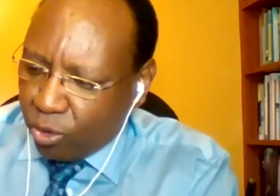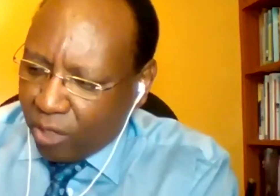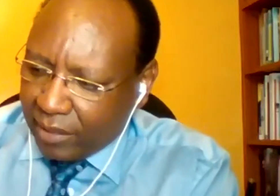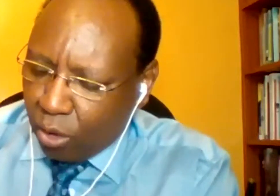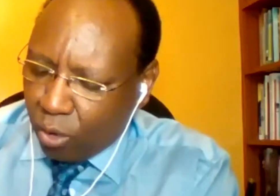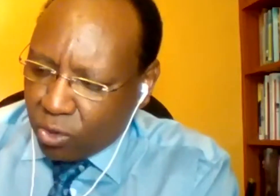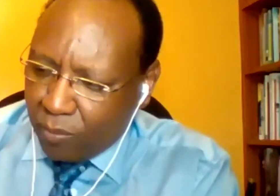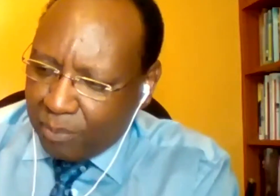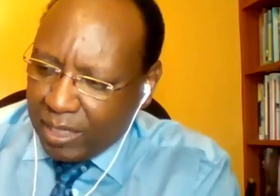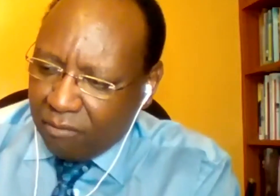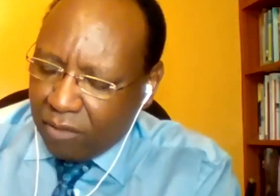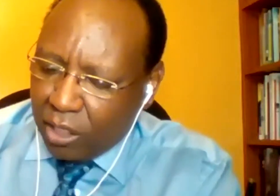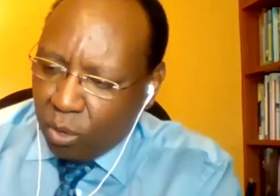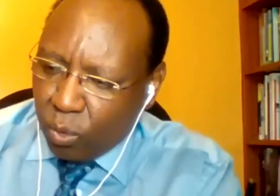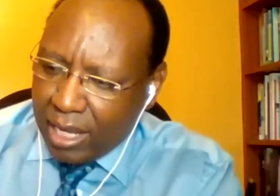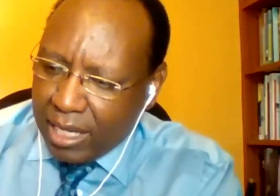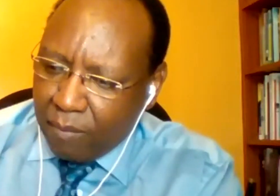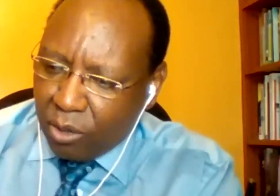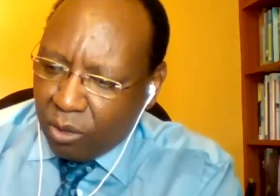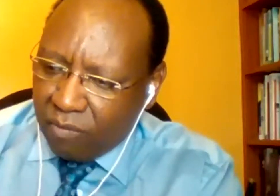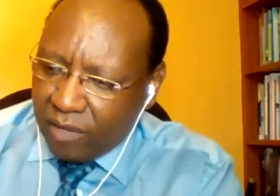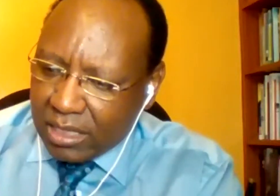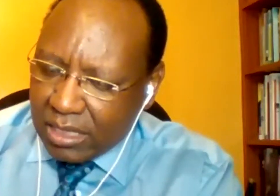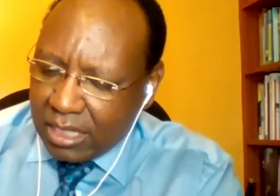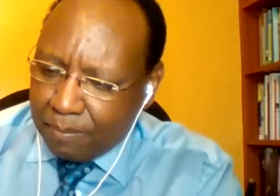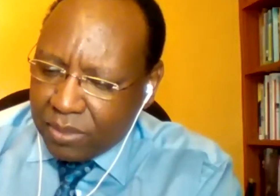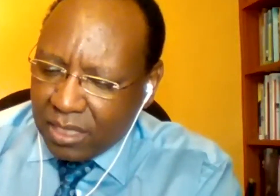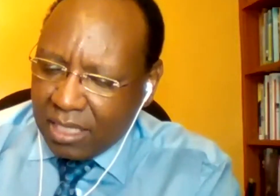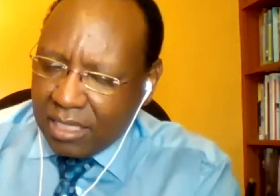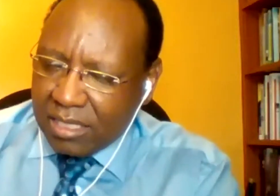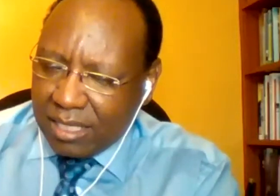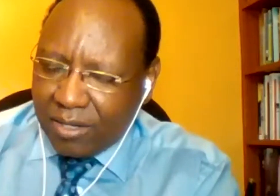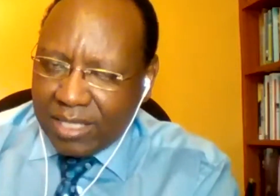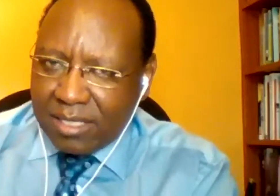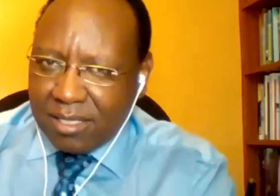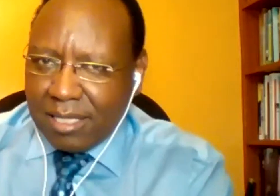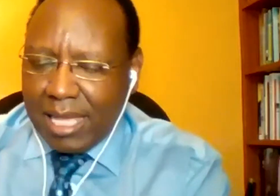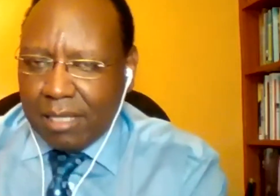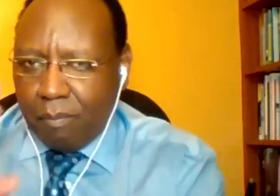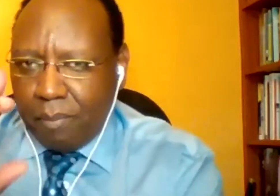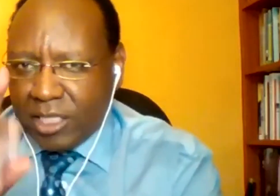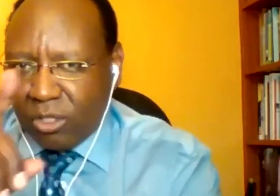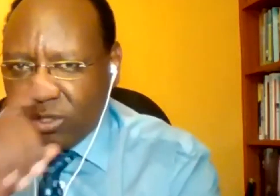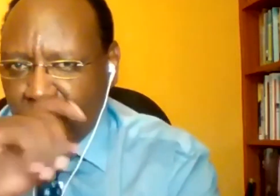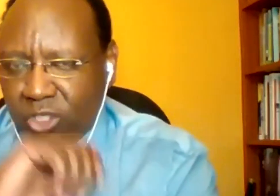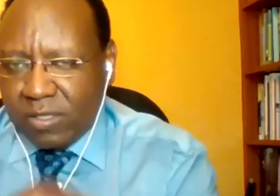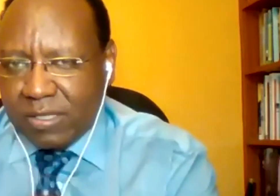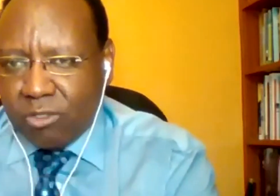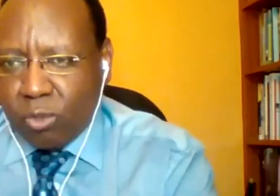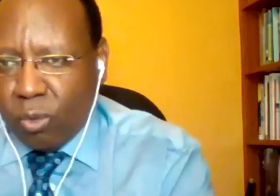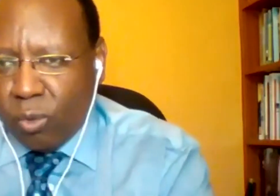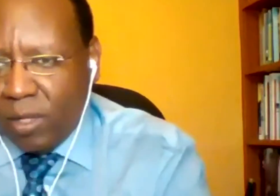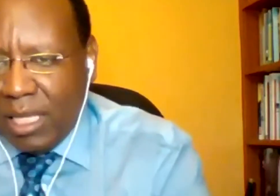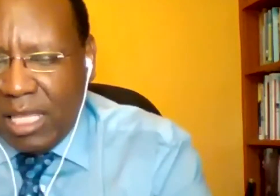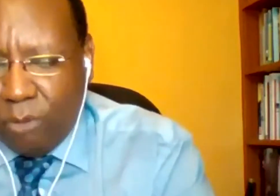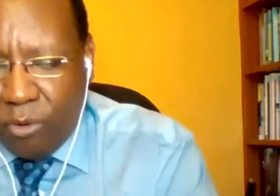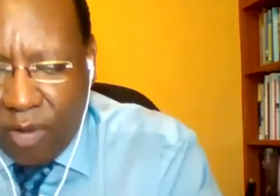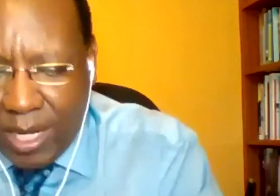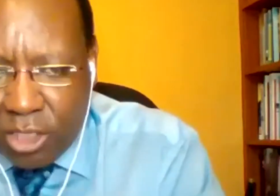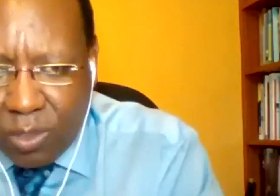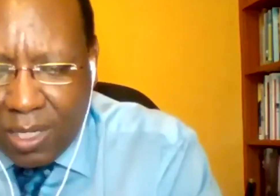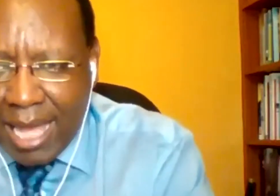James. Thanks, Richie, and I'm glad to be here. I've been on this virtual stage before a